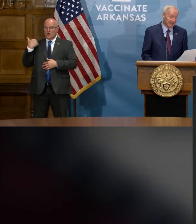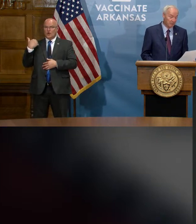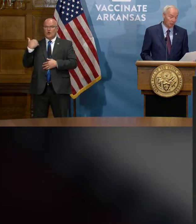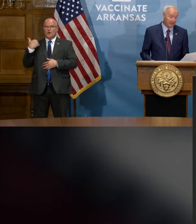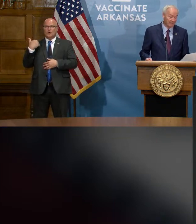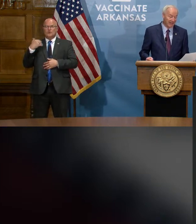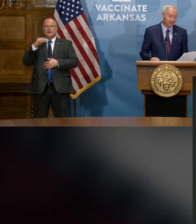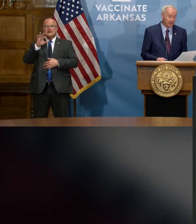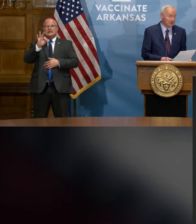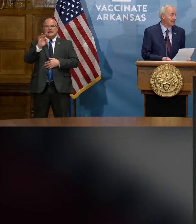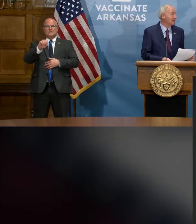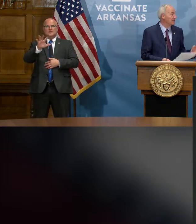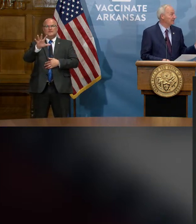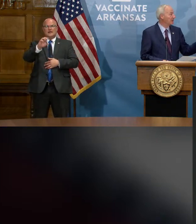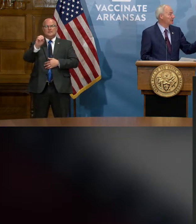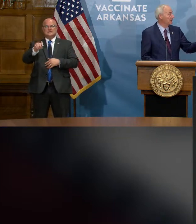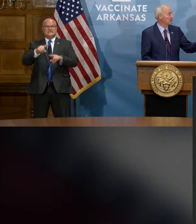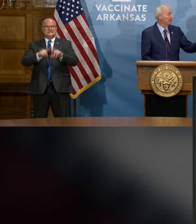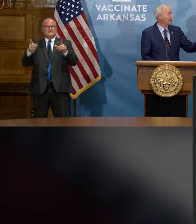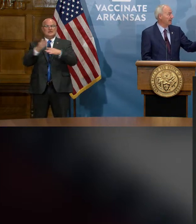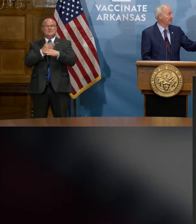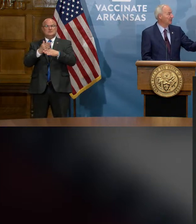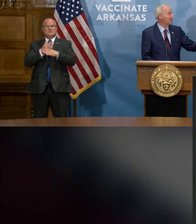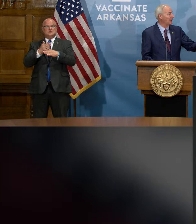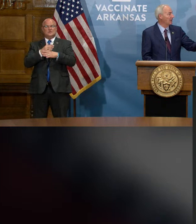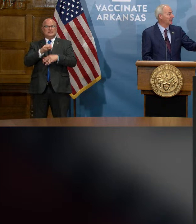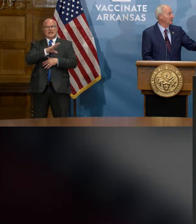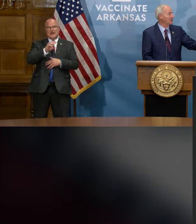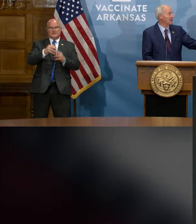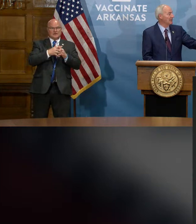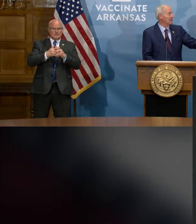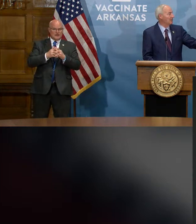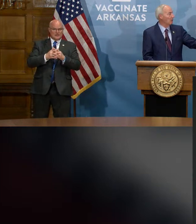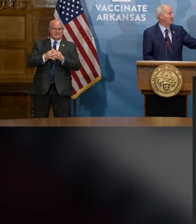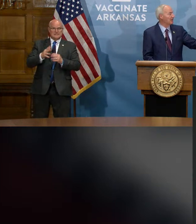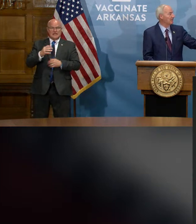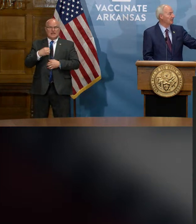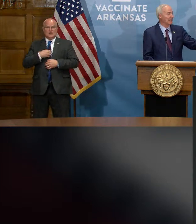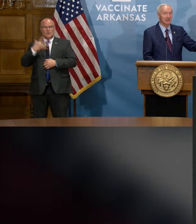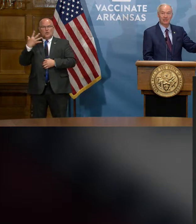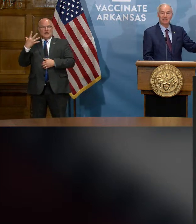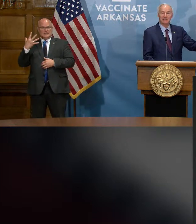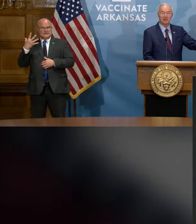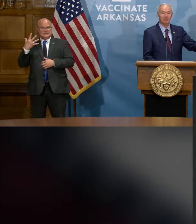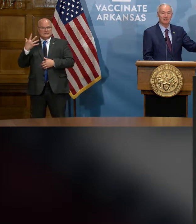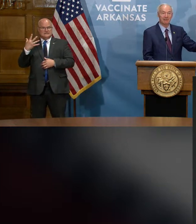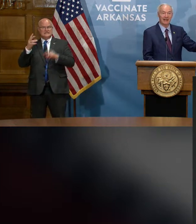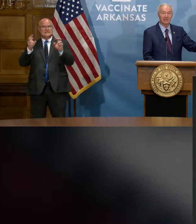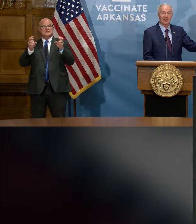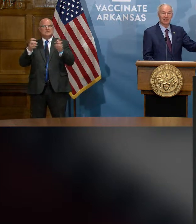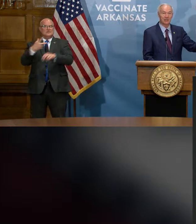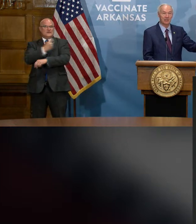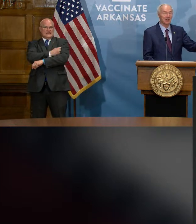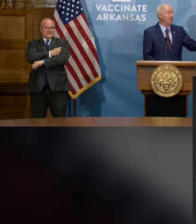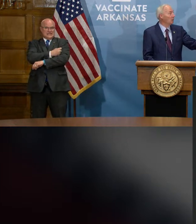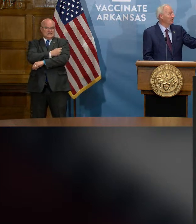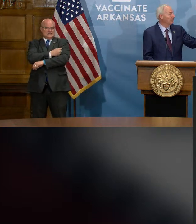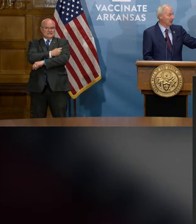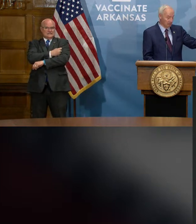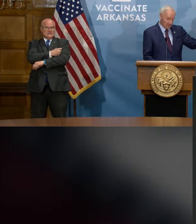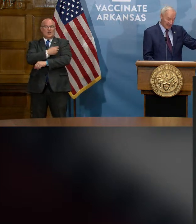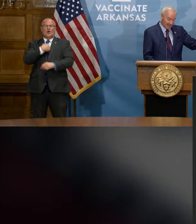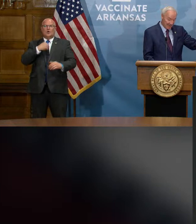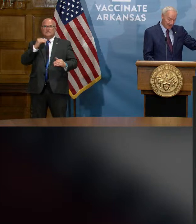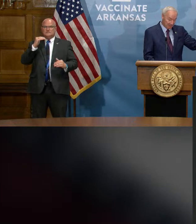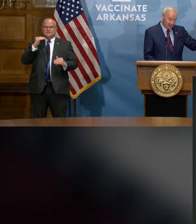was a 9.5% difference between African Americans and white population in terms of vaccination.